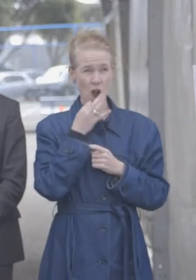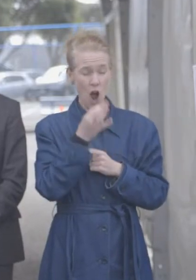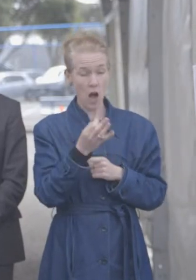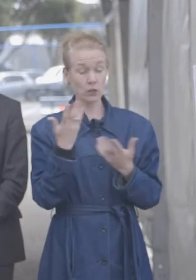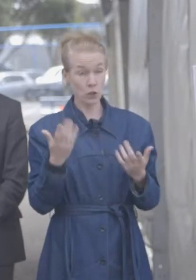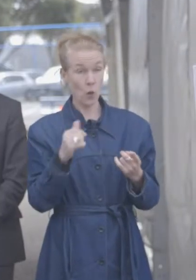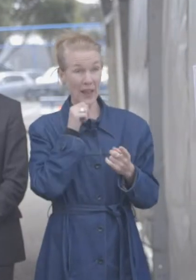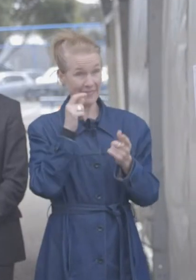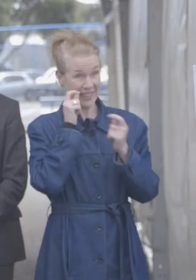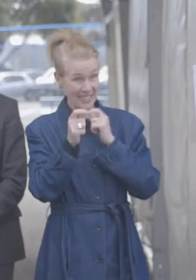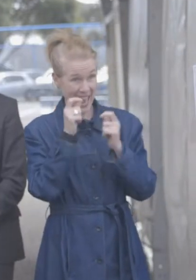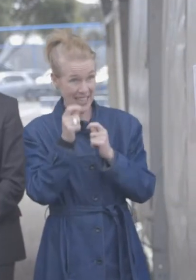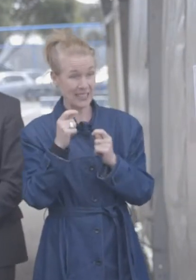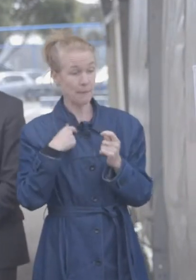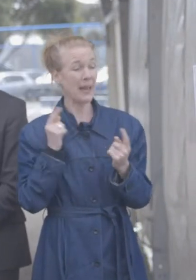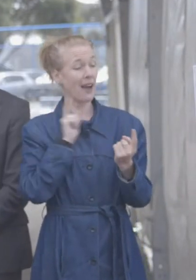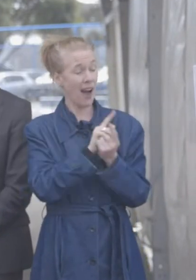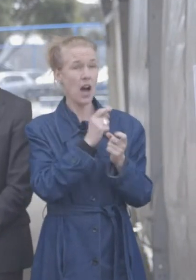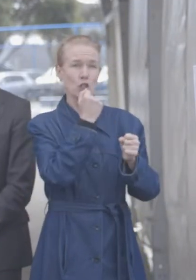No, you won't.